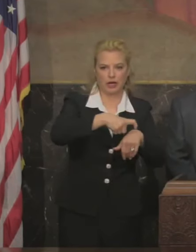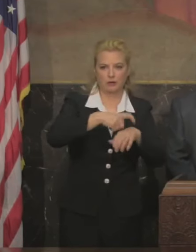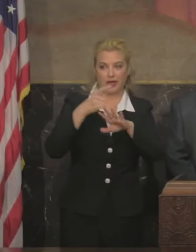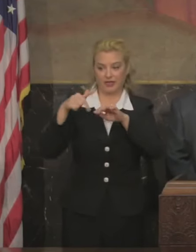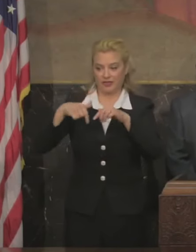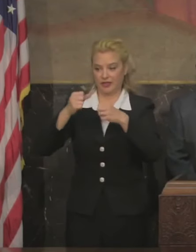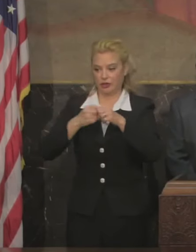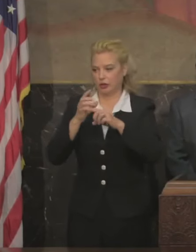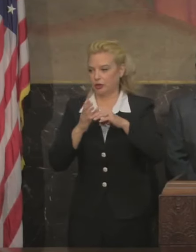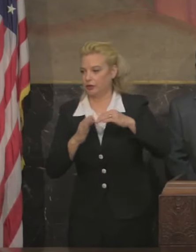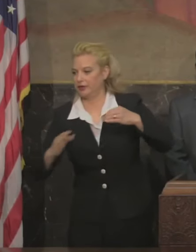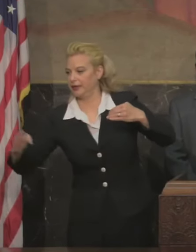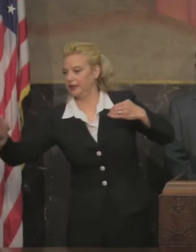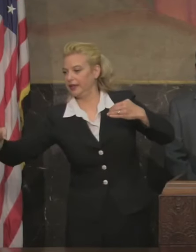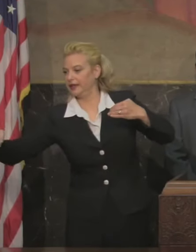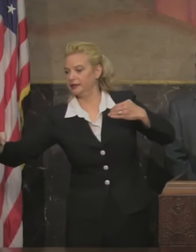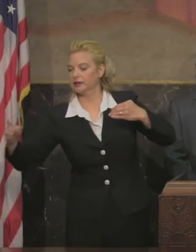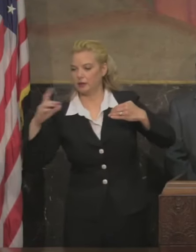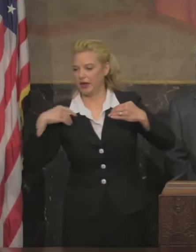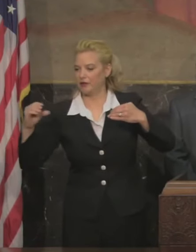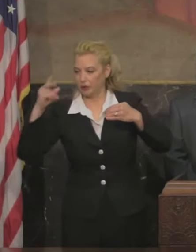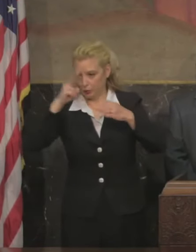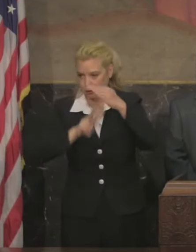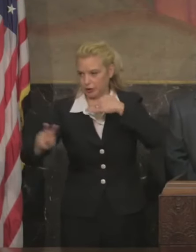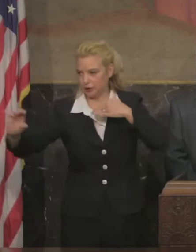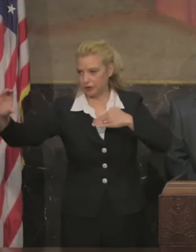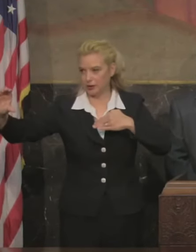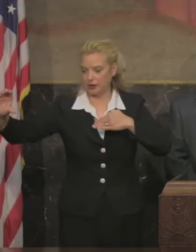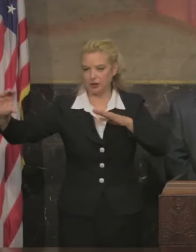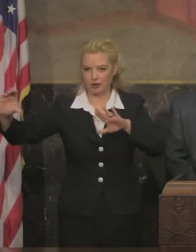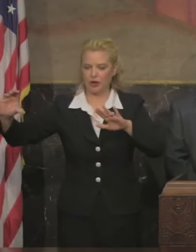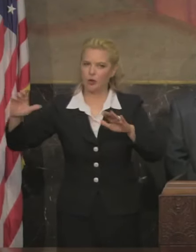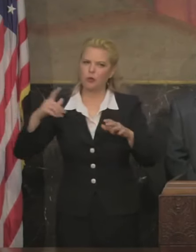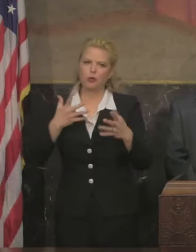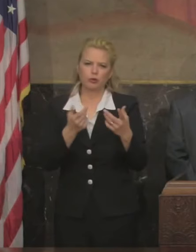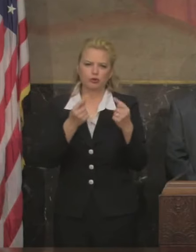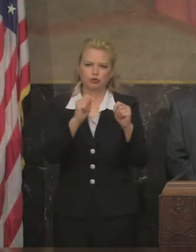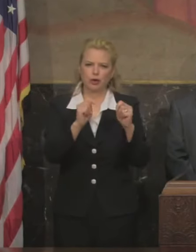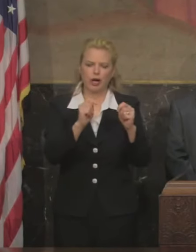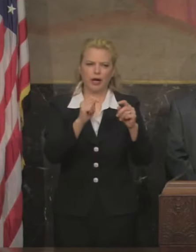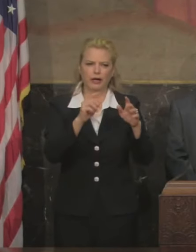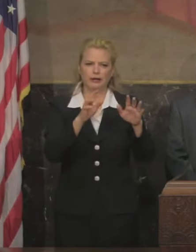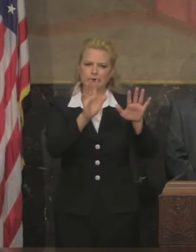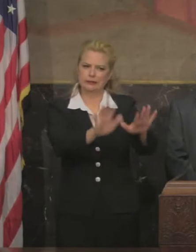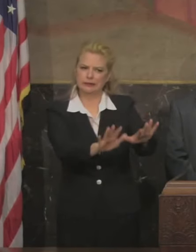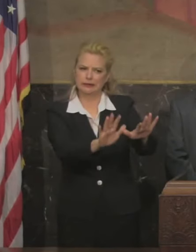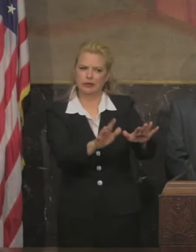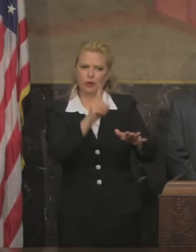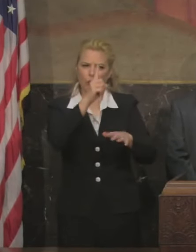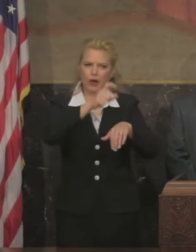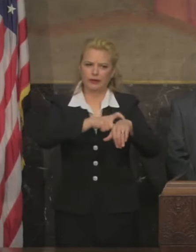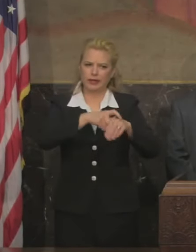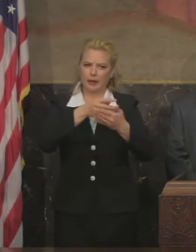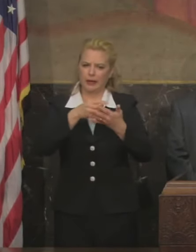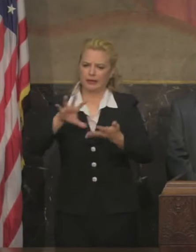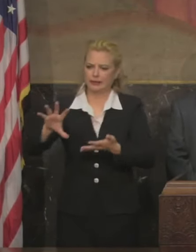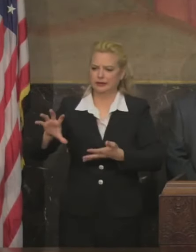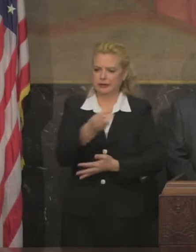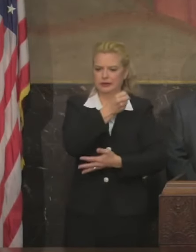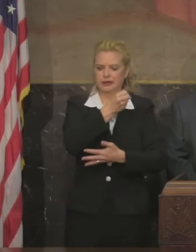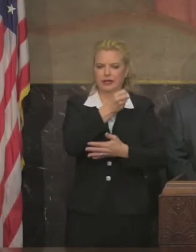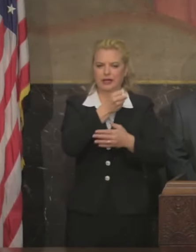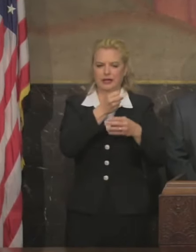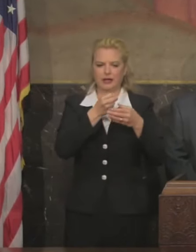on one-time uses, and we need to make certain that the legislature resists the temptation to try and take this one-time money in the current year's excess and try and